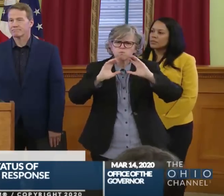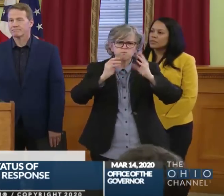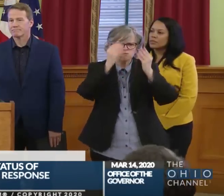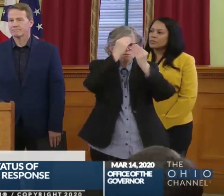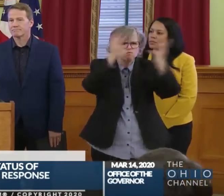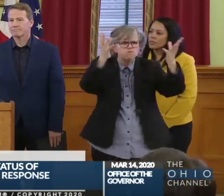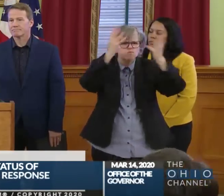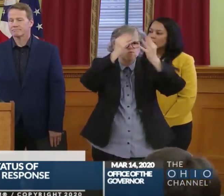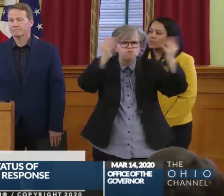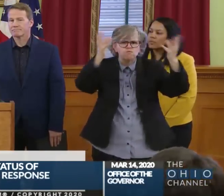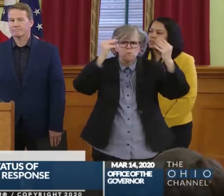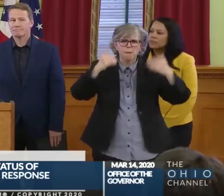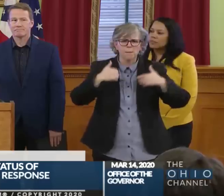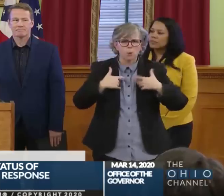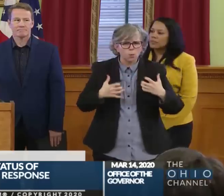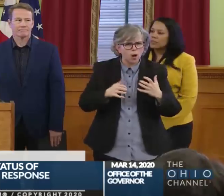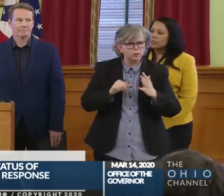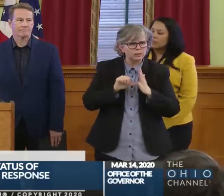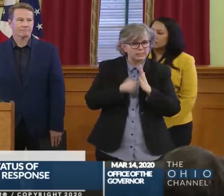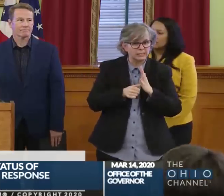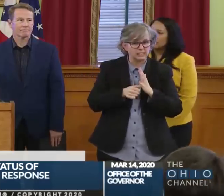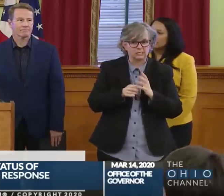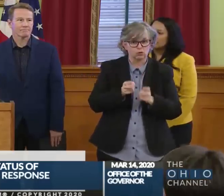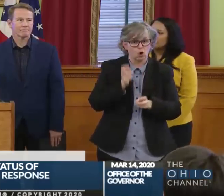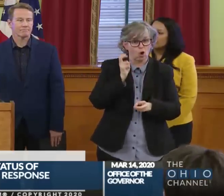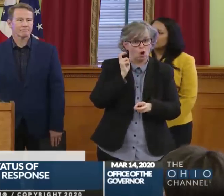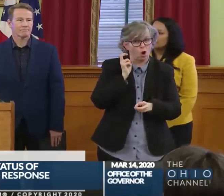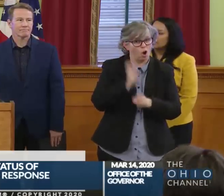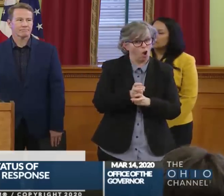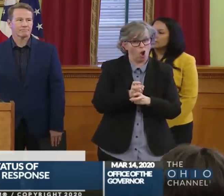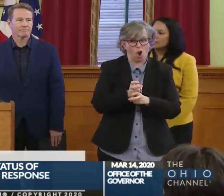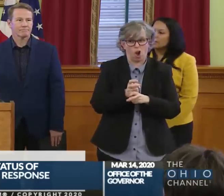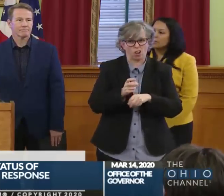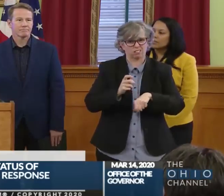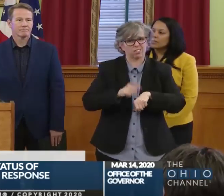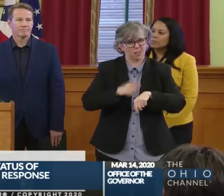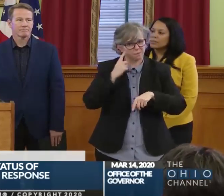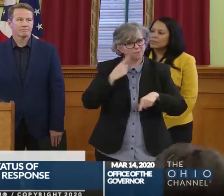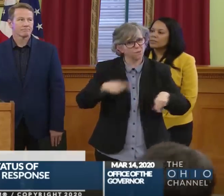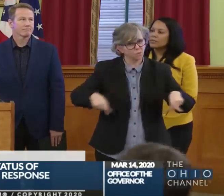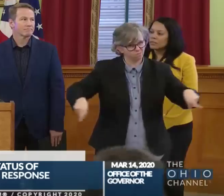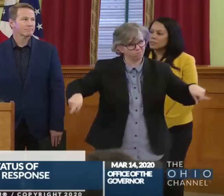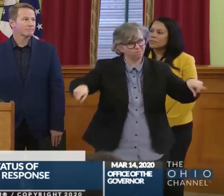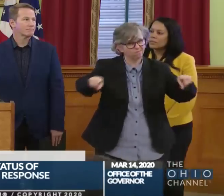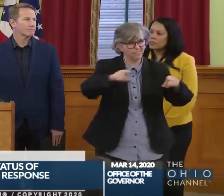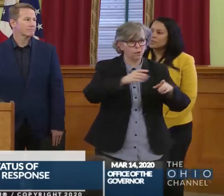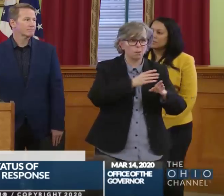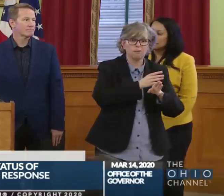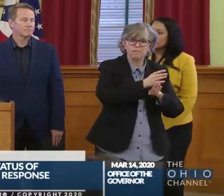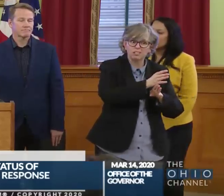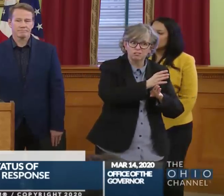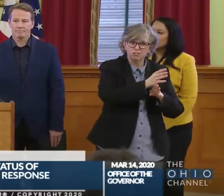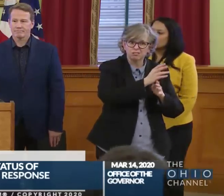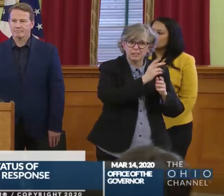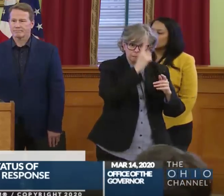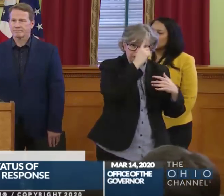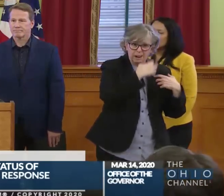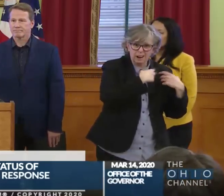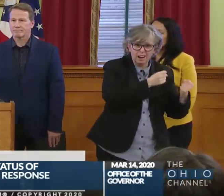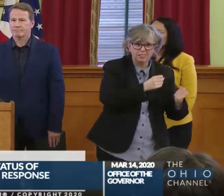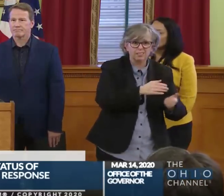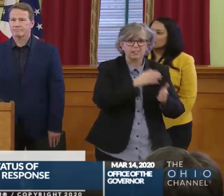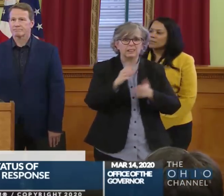us, professionally, with our civic duty to one another, and then personally in our own homes with our own families. We're